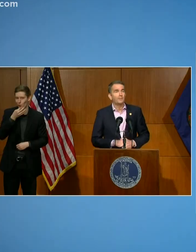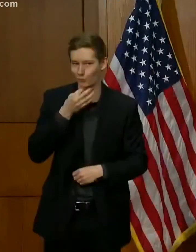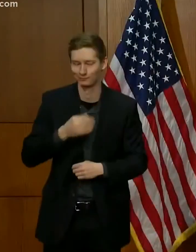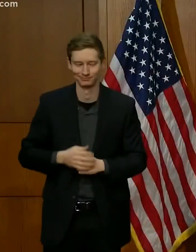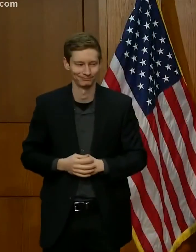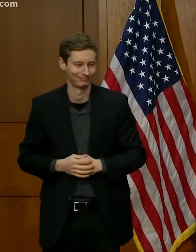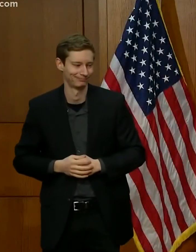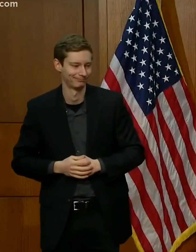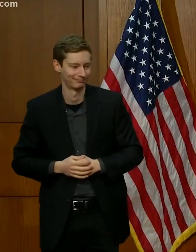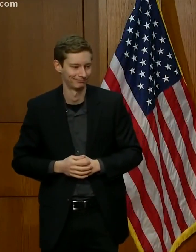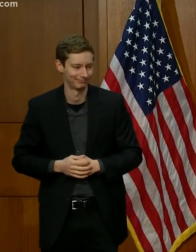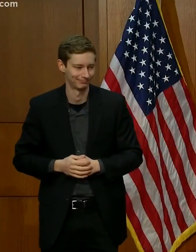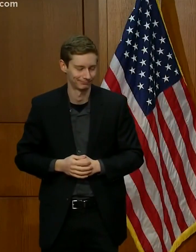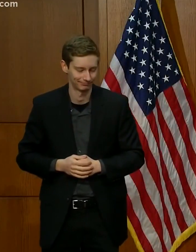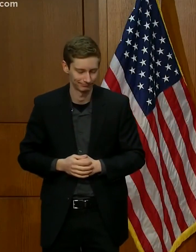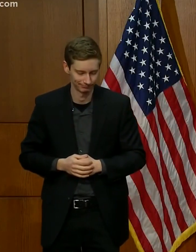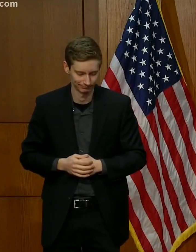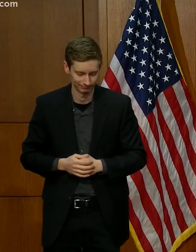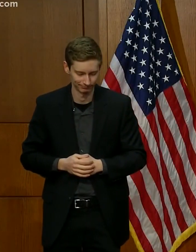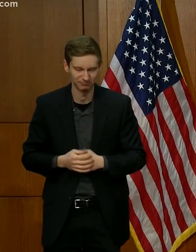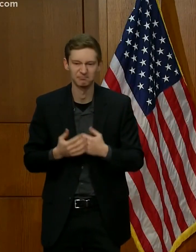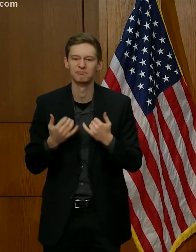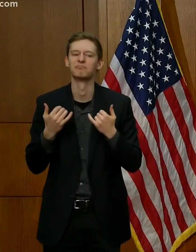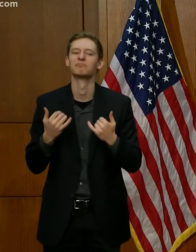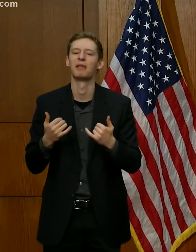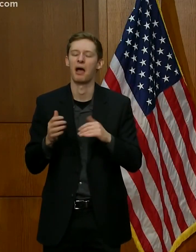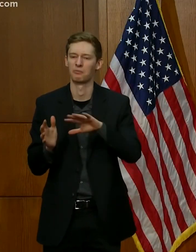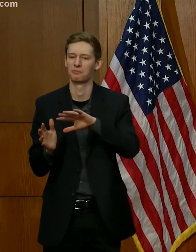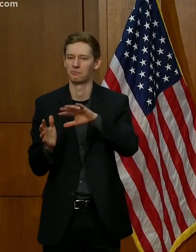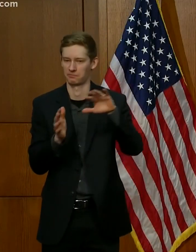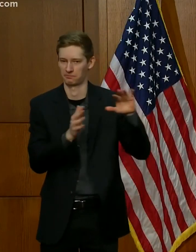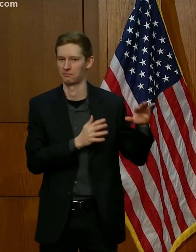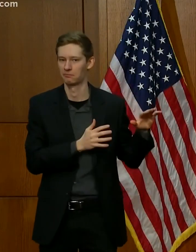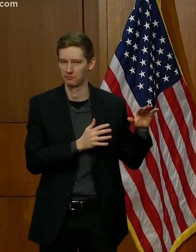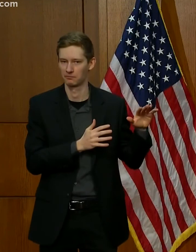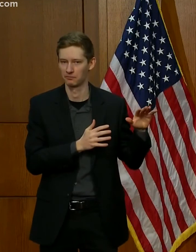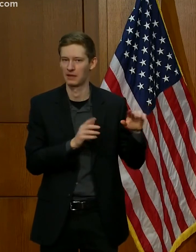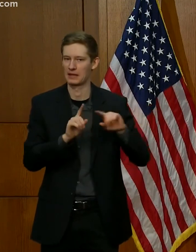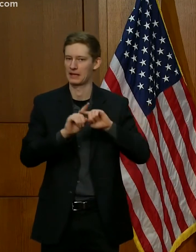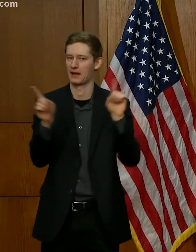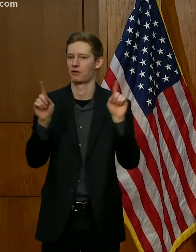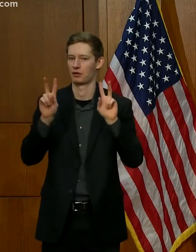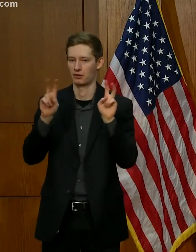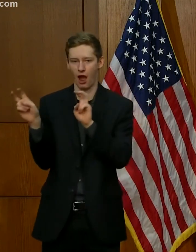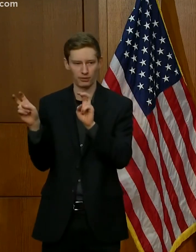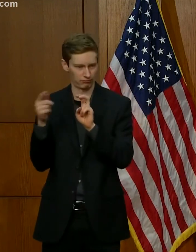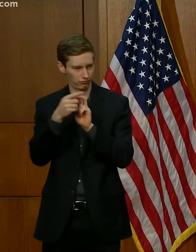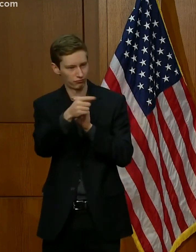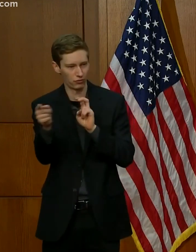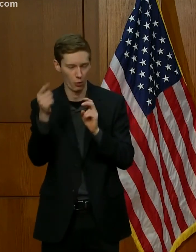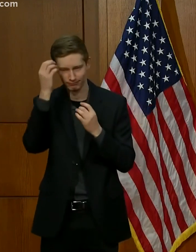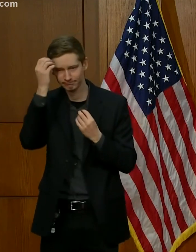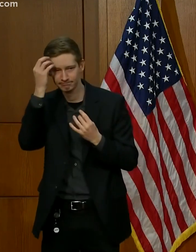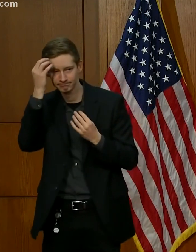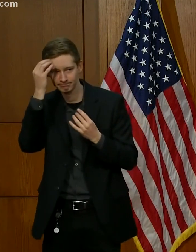Now, I'd like to turn to an issue I know at the top of the minds of families across our